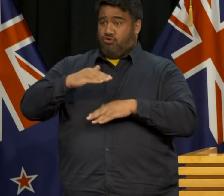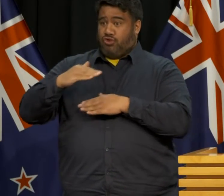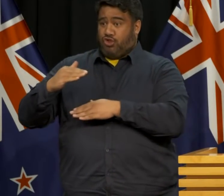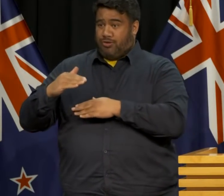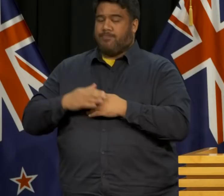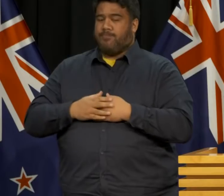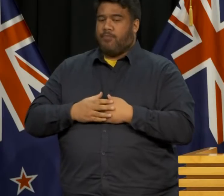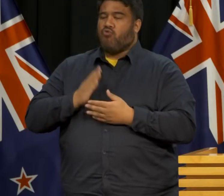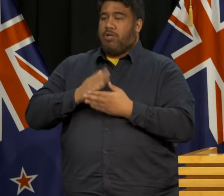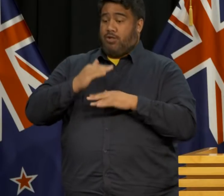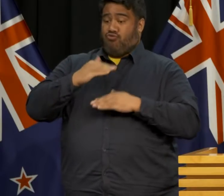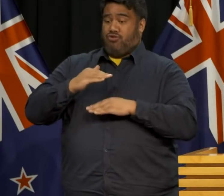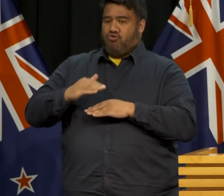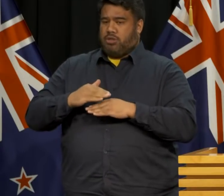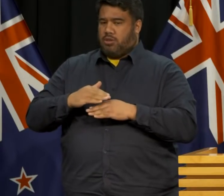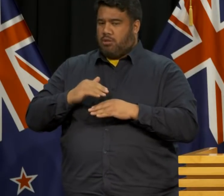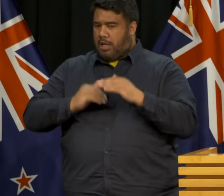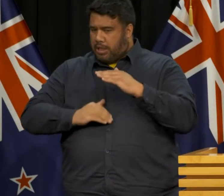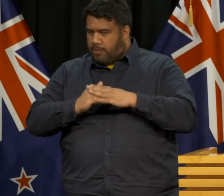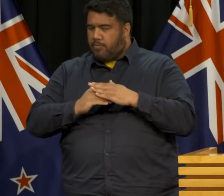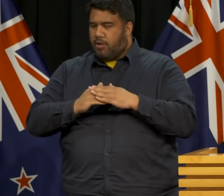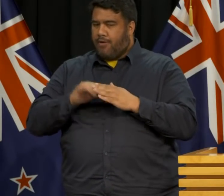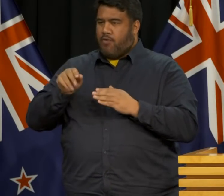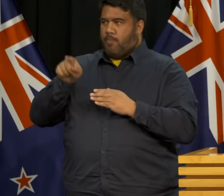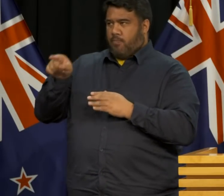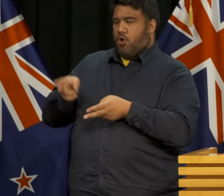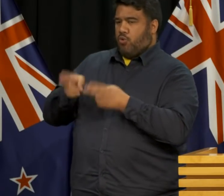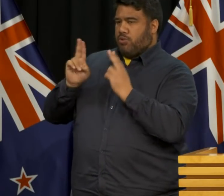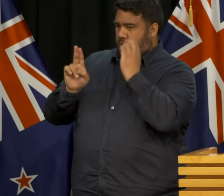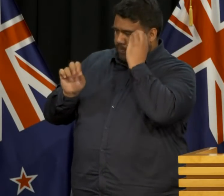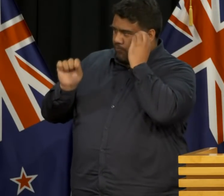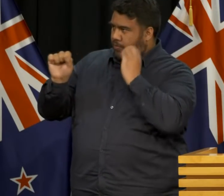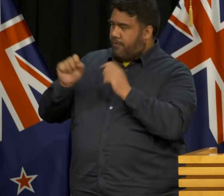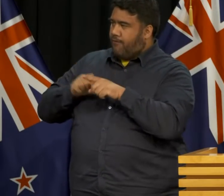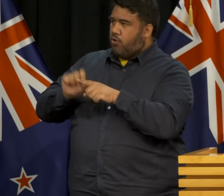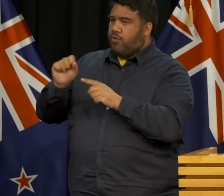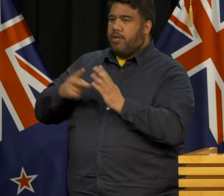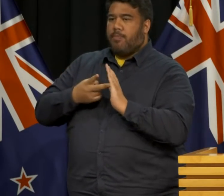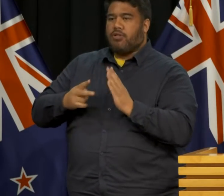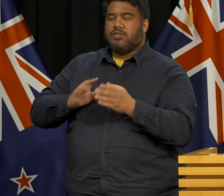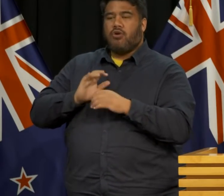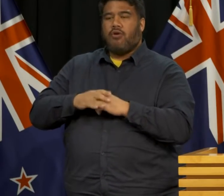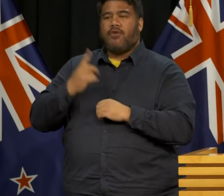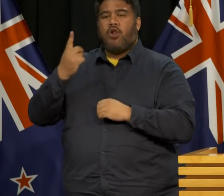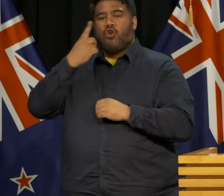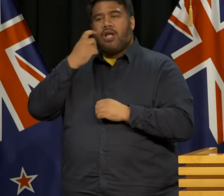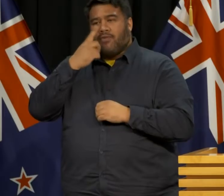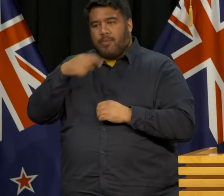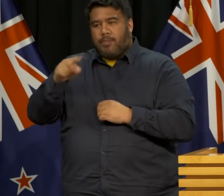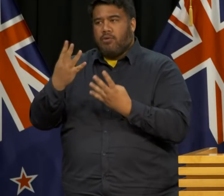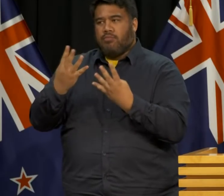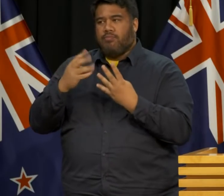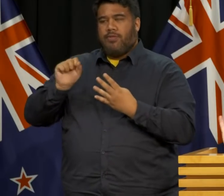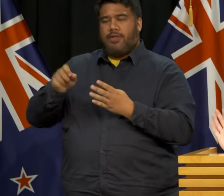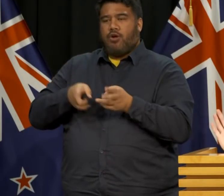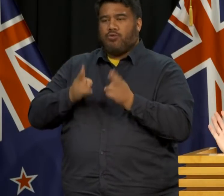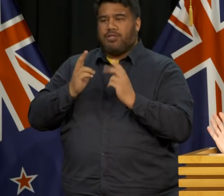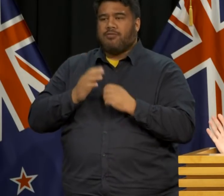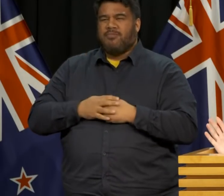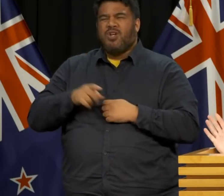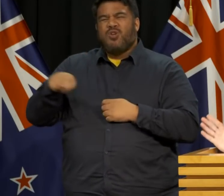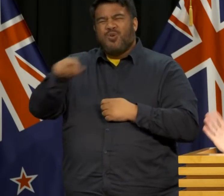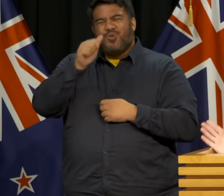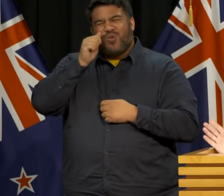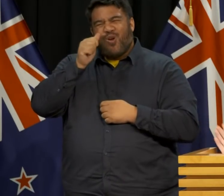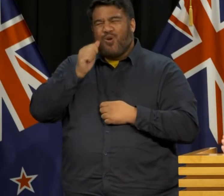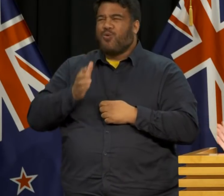the hosts, by the hotels, in accordance with their host responsibility policies. Now, every one of us who goes out for a drink will be familiar with these because they've all got their posters